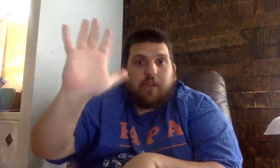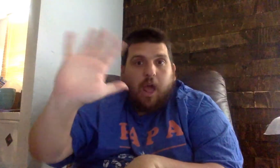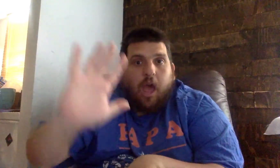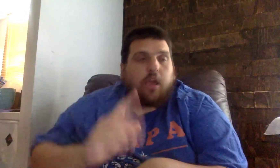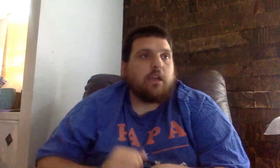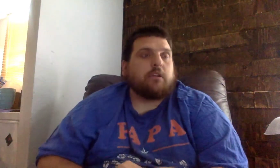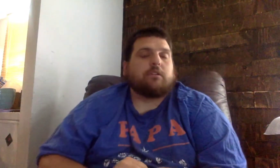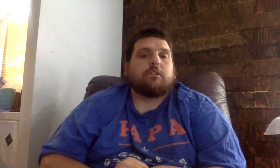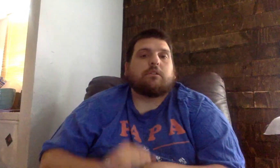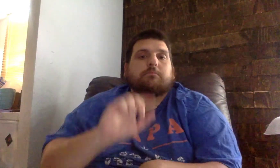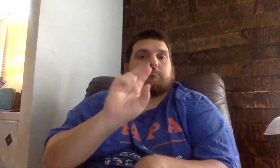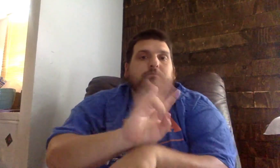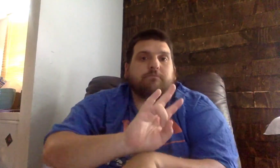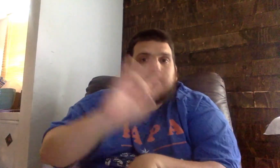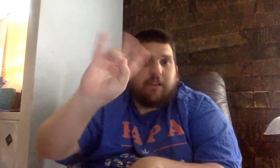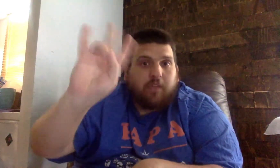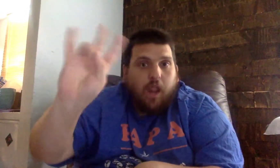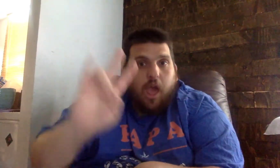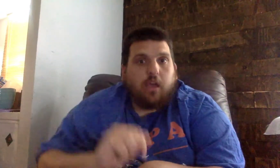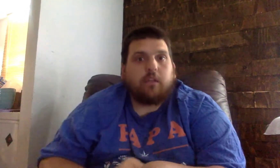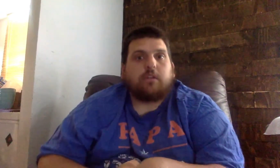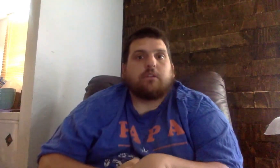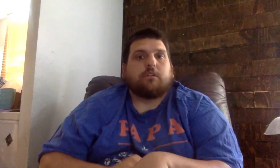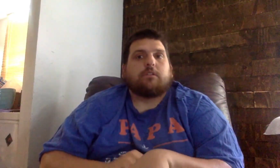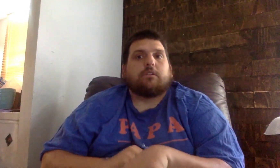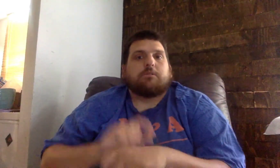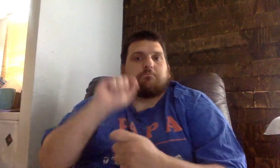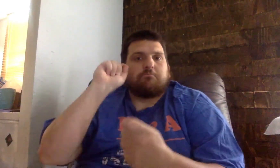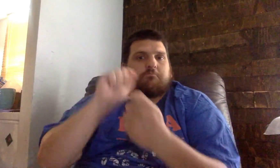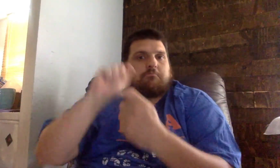5 o'clock, 7 o'clock,